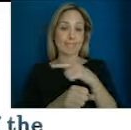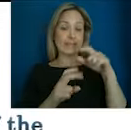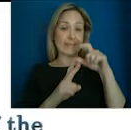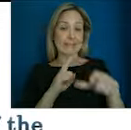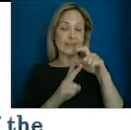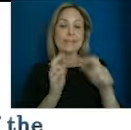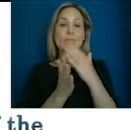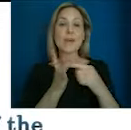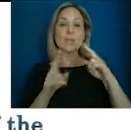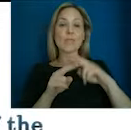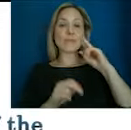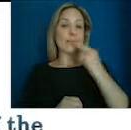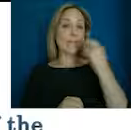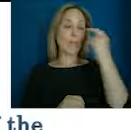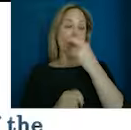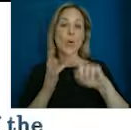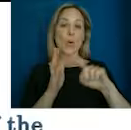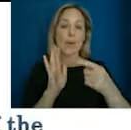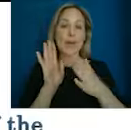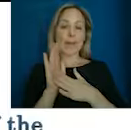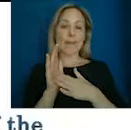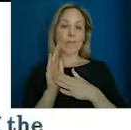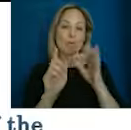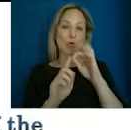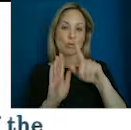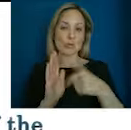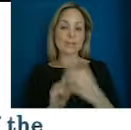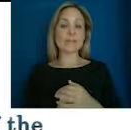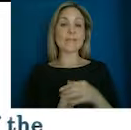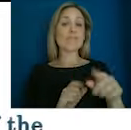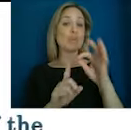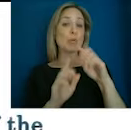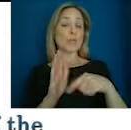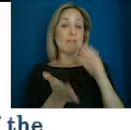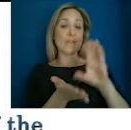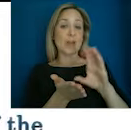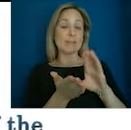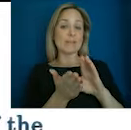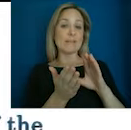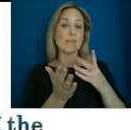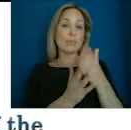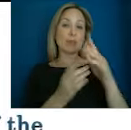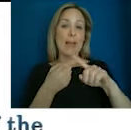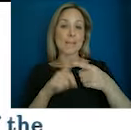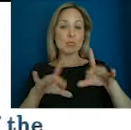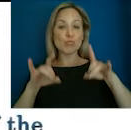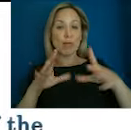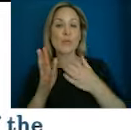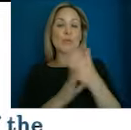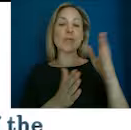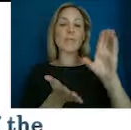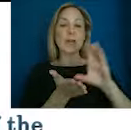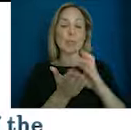The production of this DVD is part of the Deafblind Orientation and Mobility Project. This project was funded by Able Australia